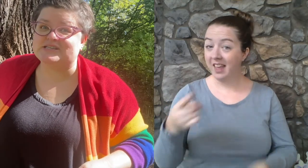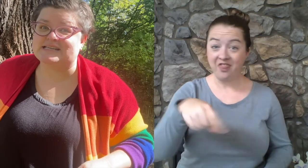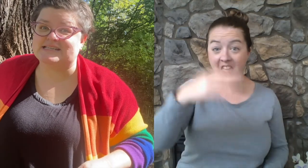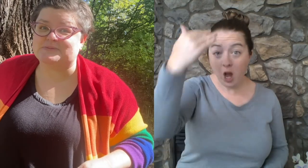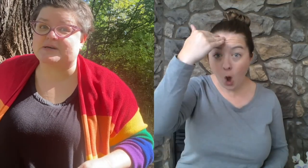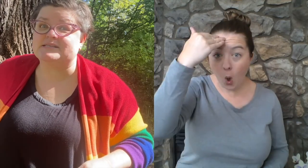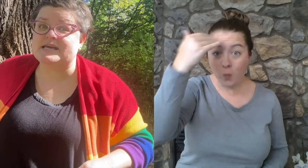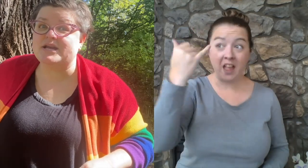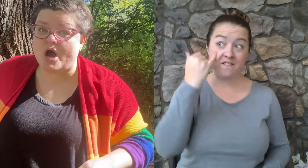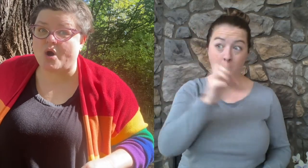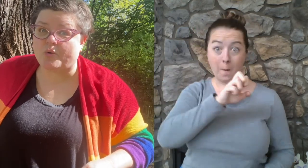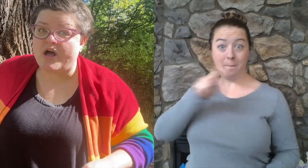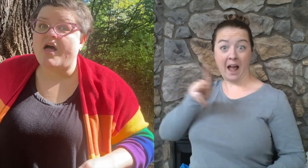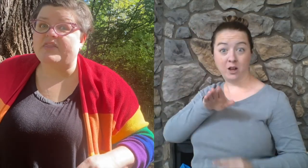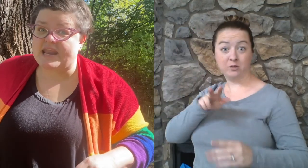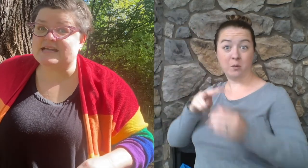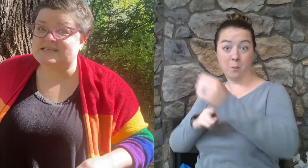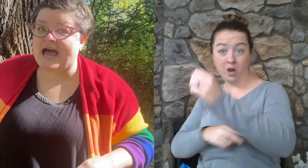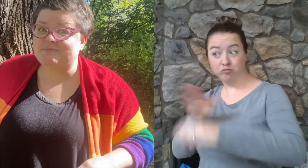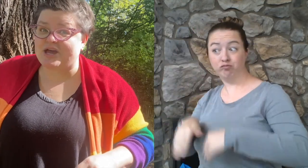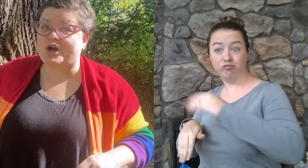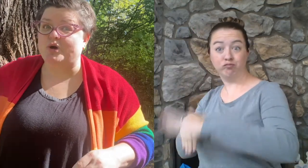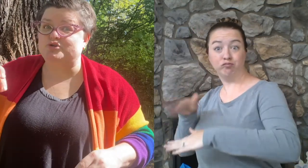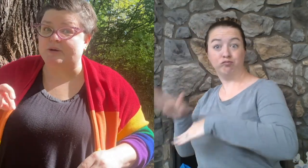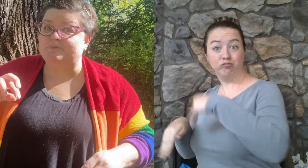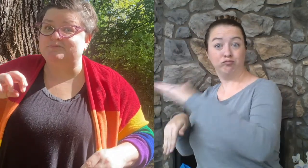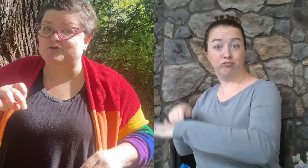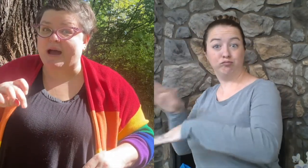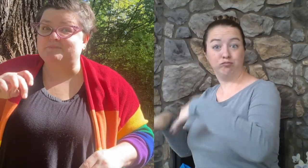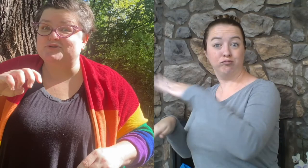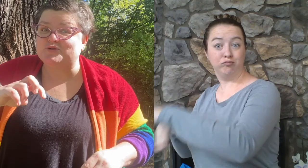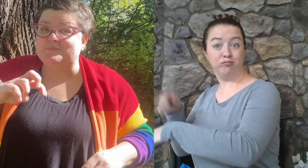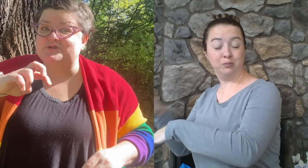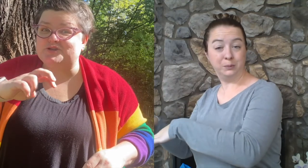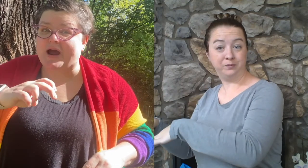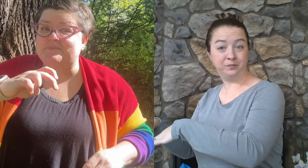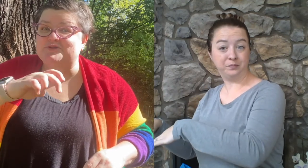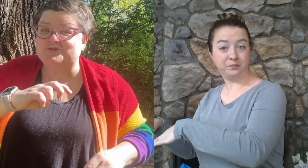ever since, because they know the next time they go trip, trap